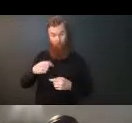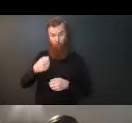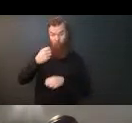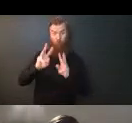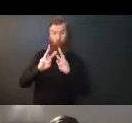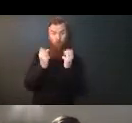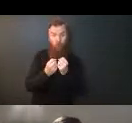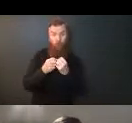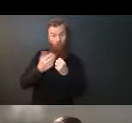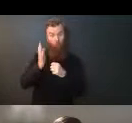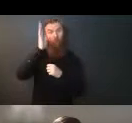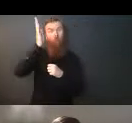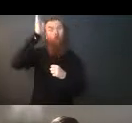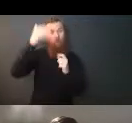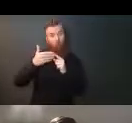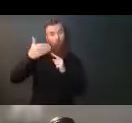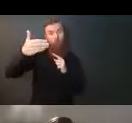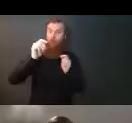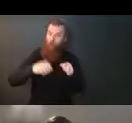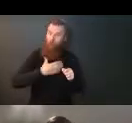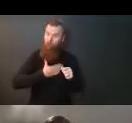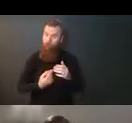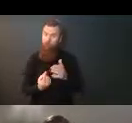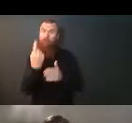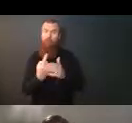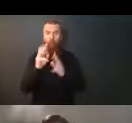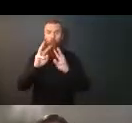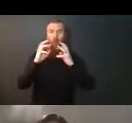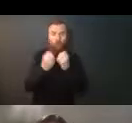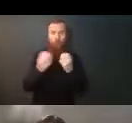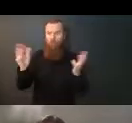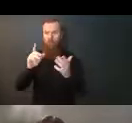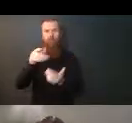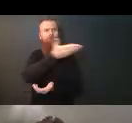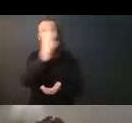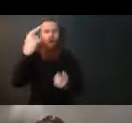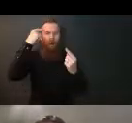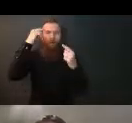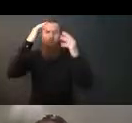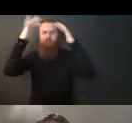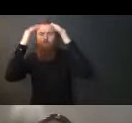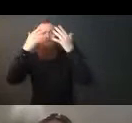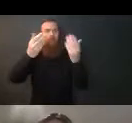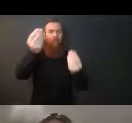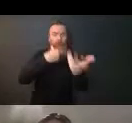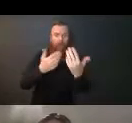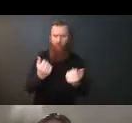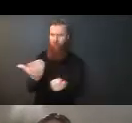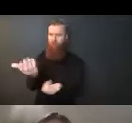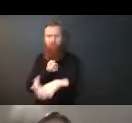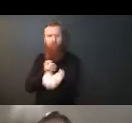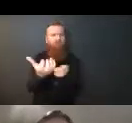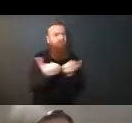really gather learnings from you, best practices, practical tools that you and techniques that you've